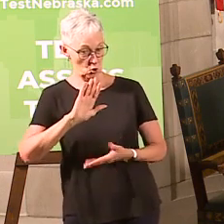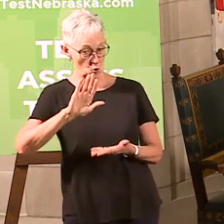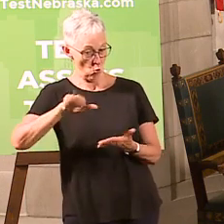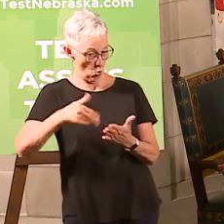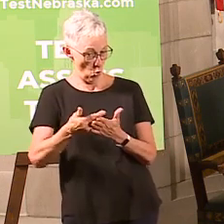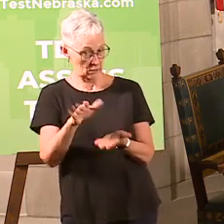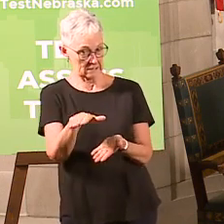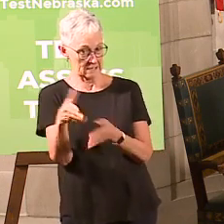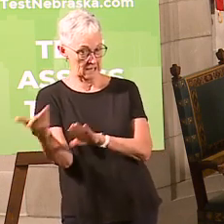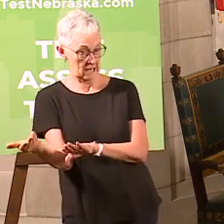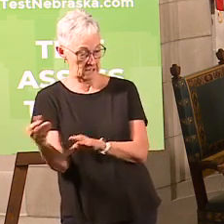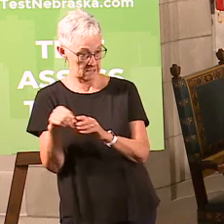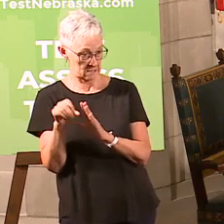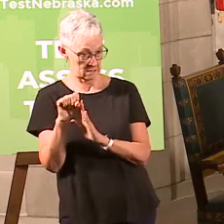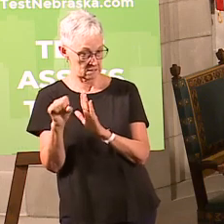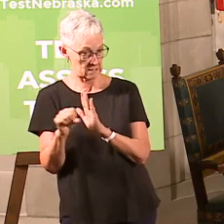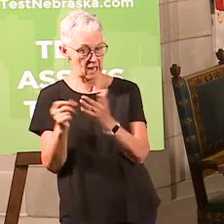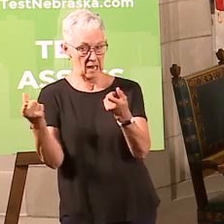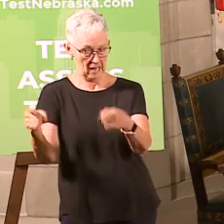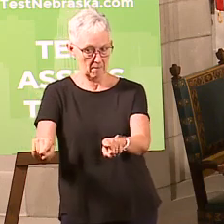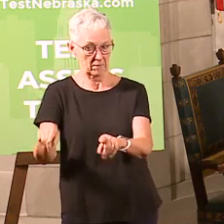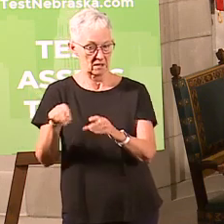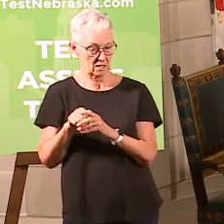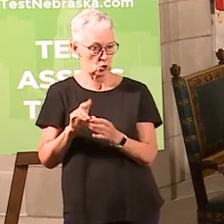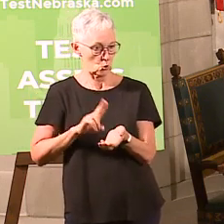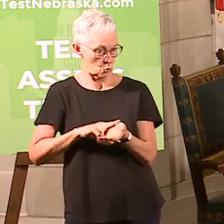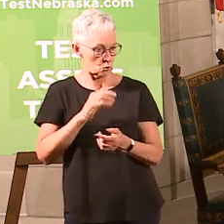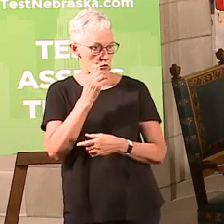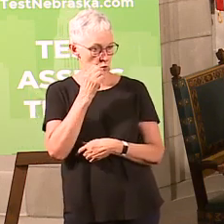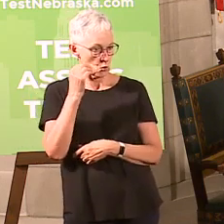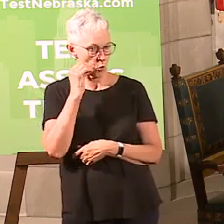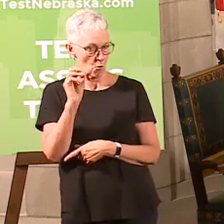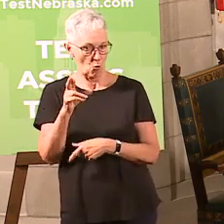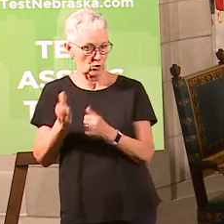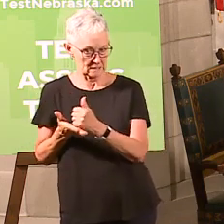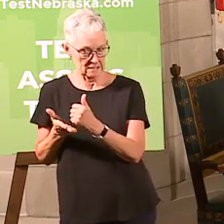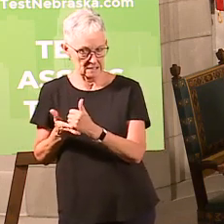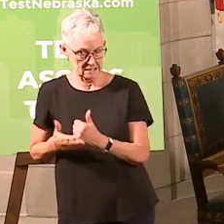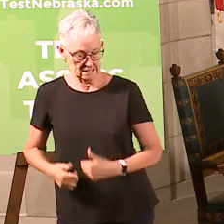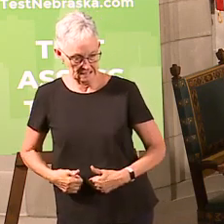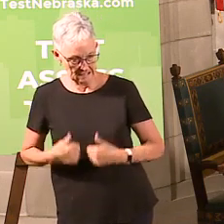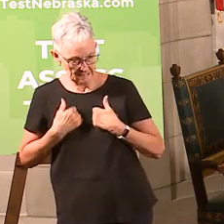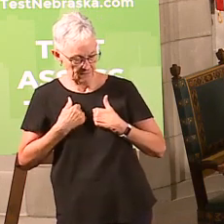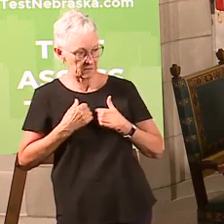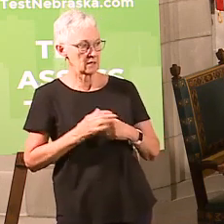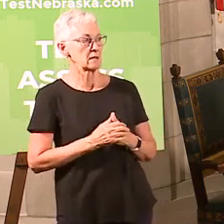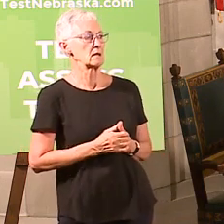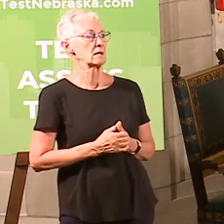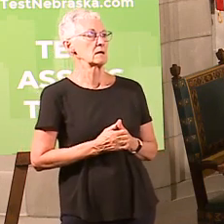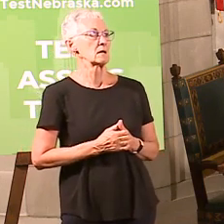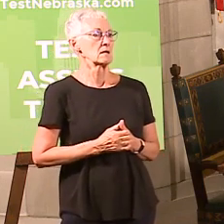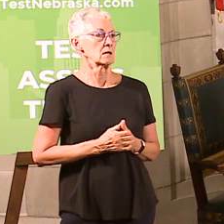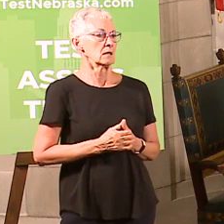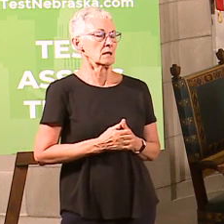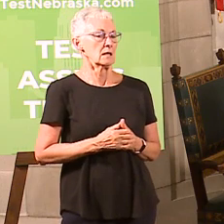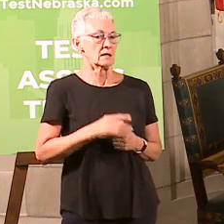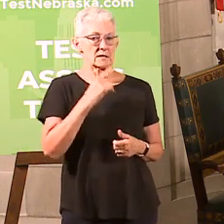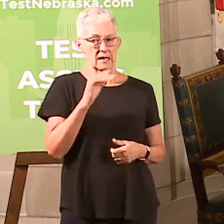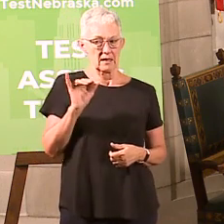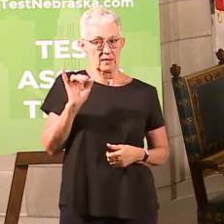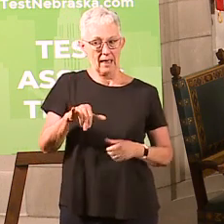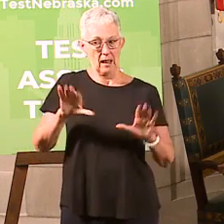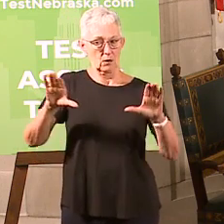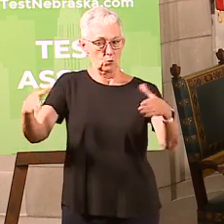been long-term care facility residents. And we've been through this a couple times before, but those are the